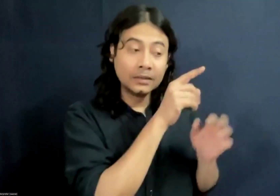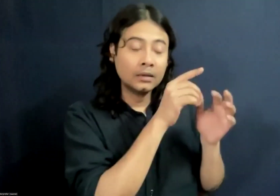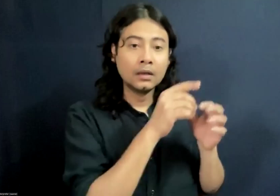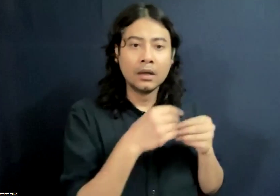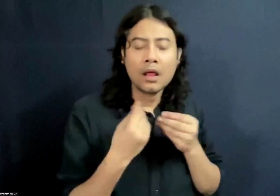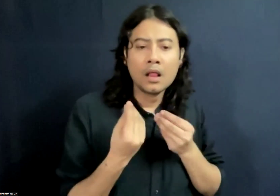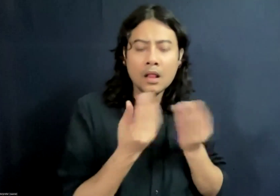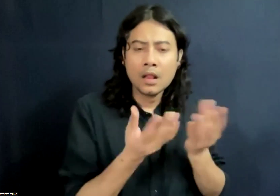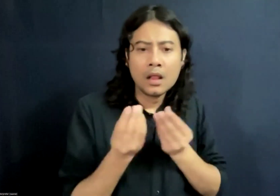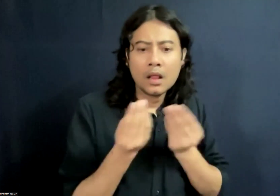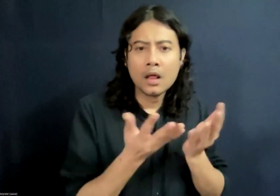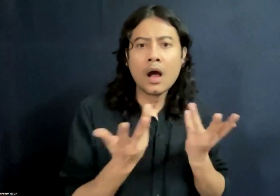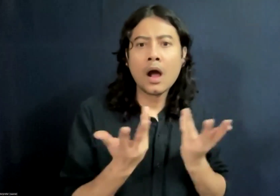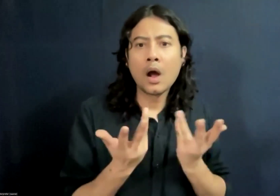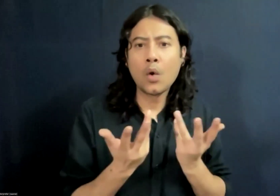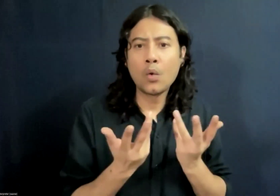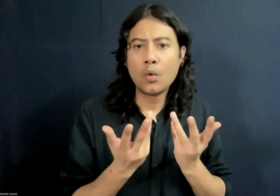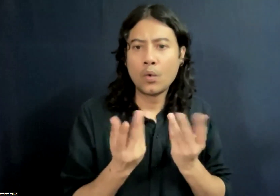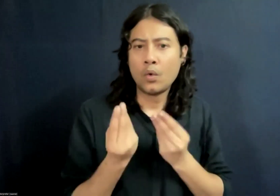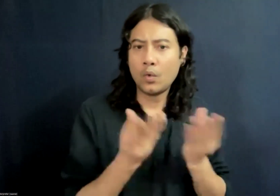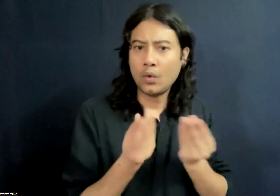is charity should be given out of duty.